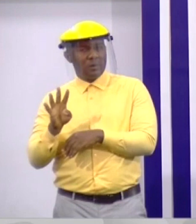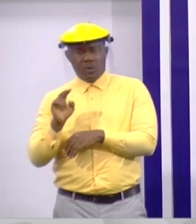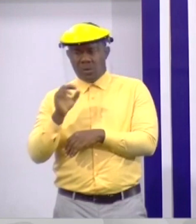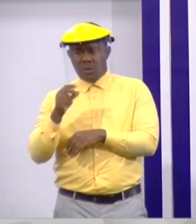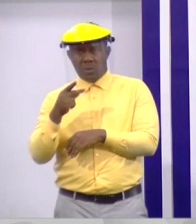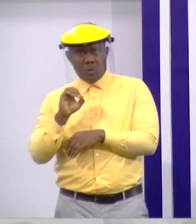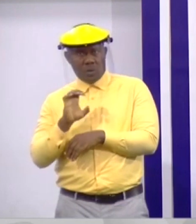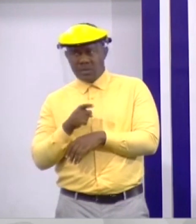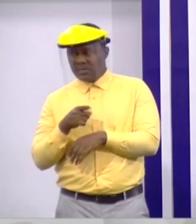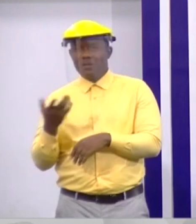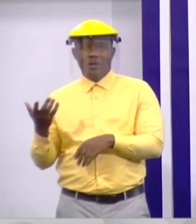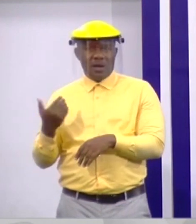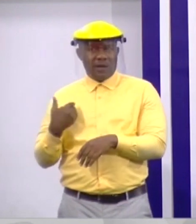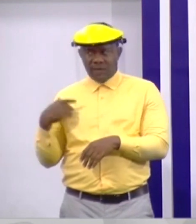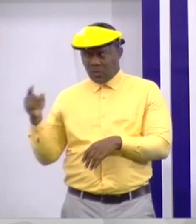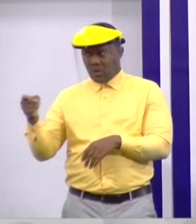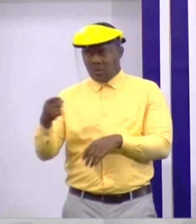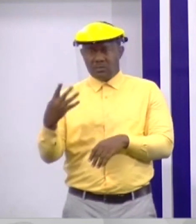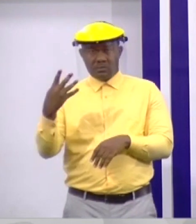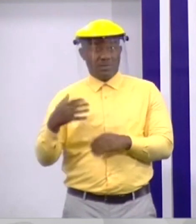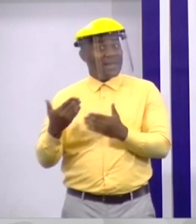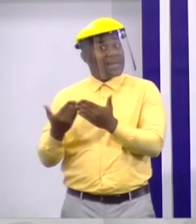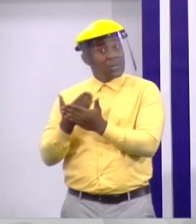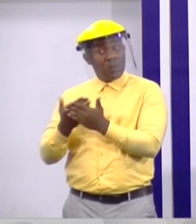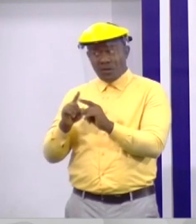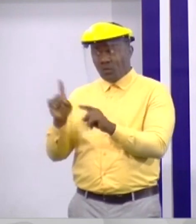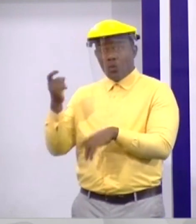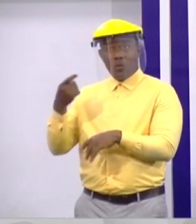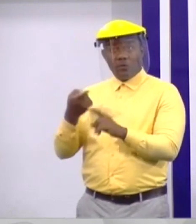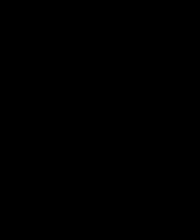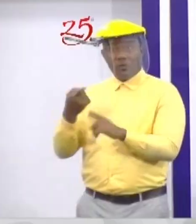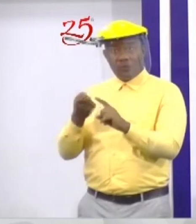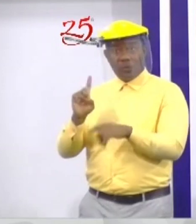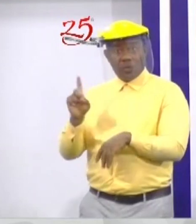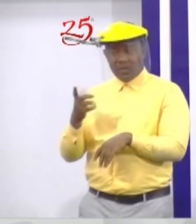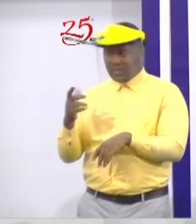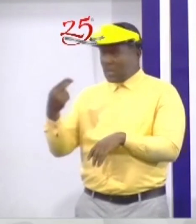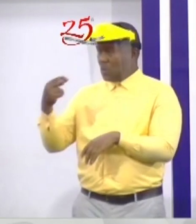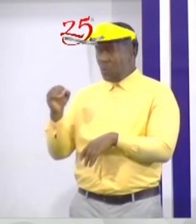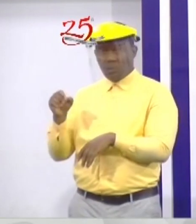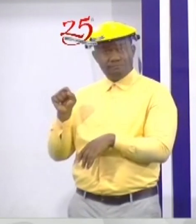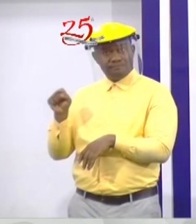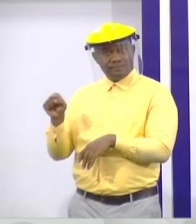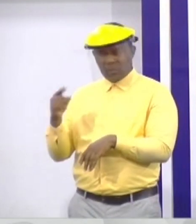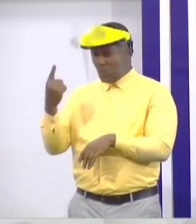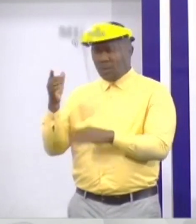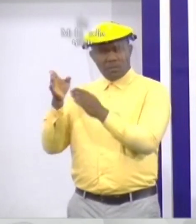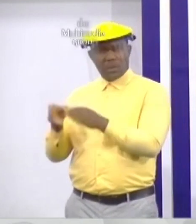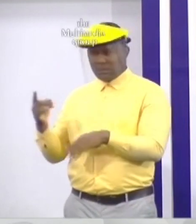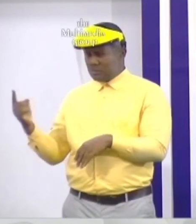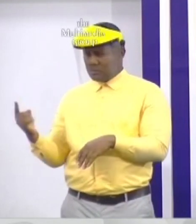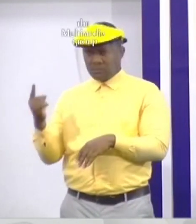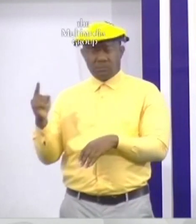cases. The new cases came from routine surveillance in Ho, when someone presented